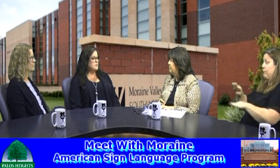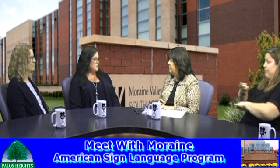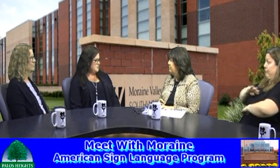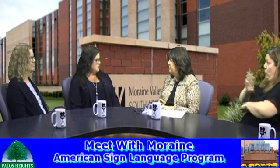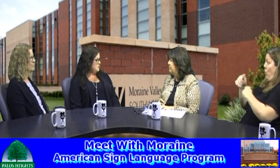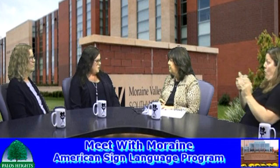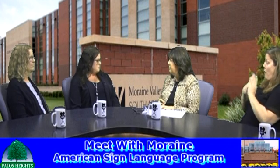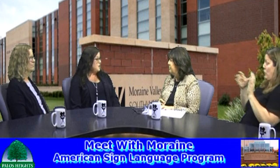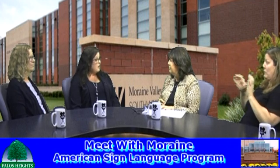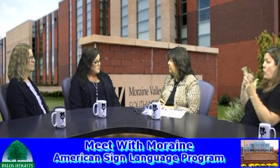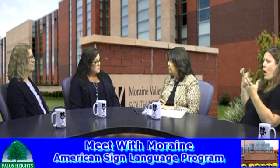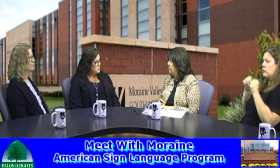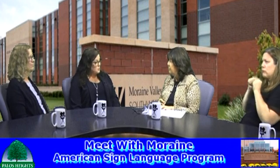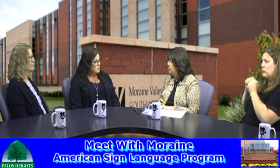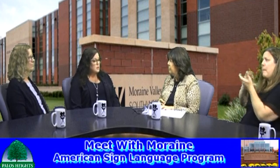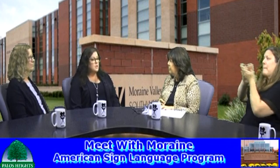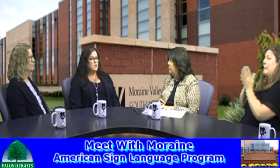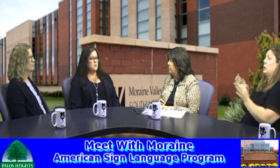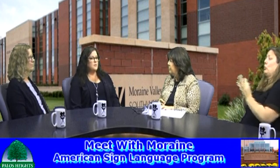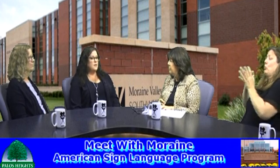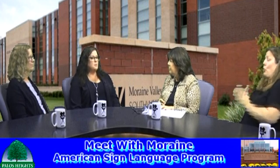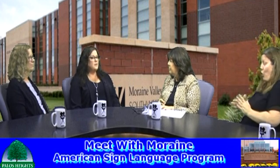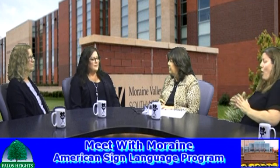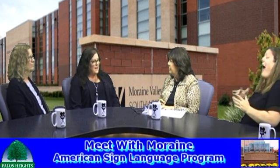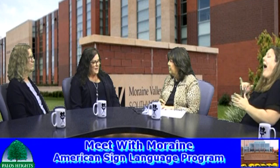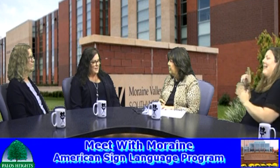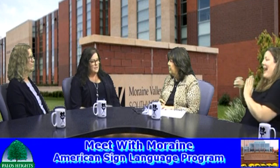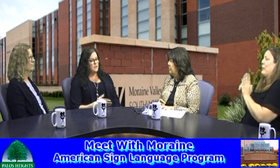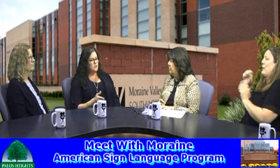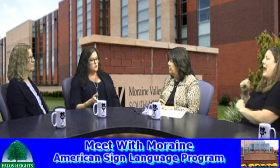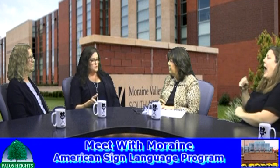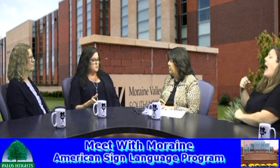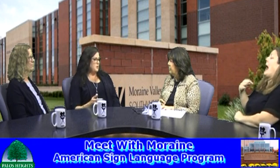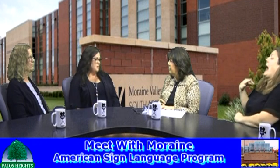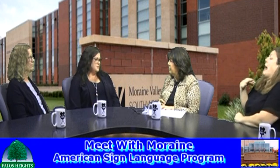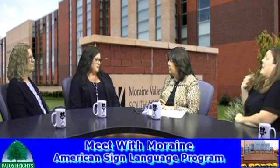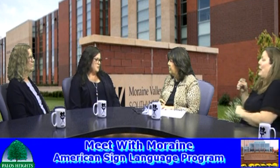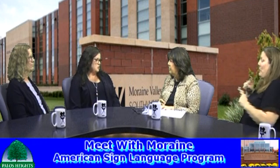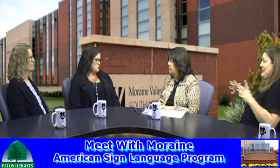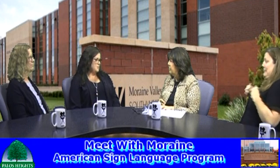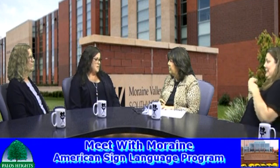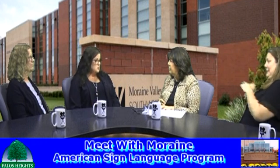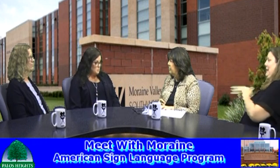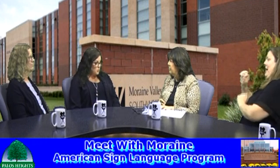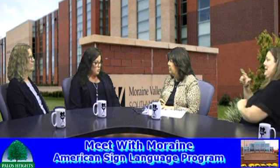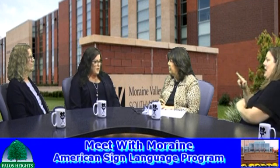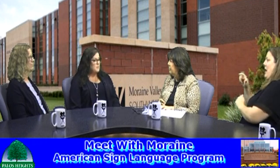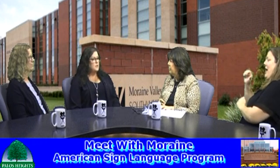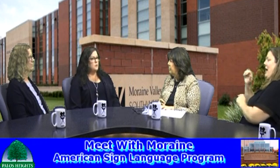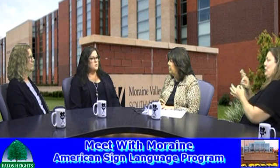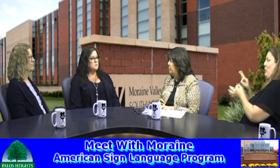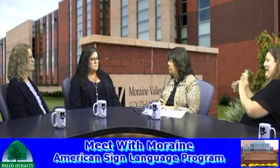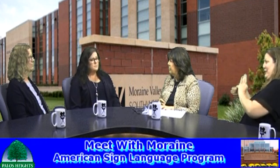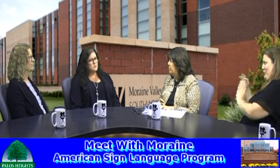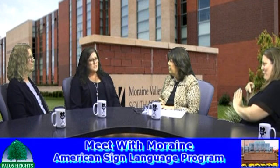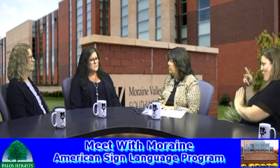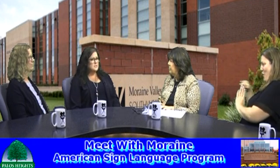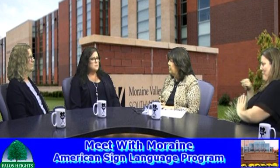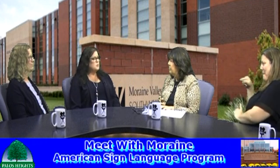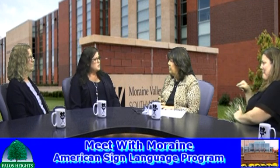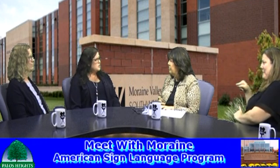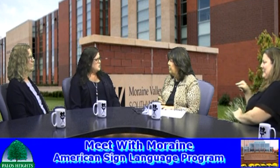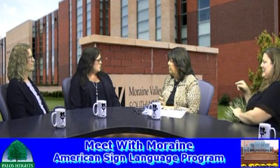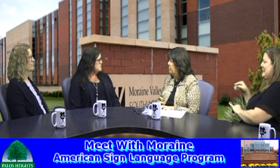that you want to continue on and become an interpreter, you would then apply to the American Sign Language Interpretation Program, which